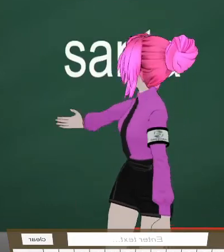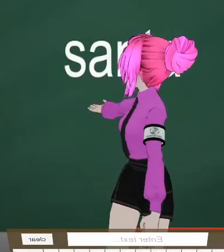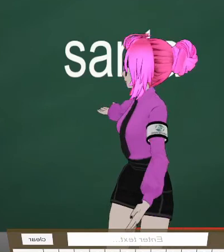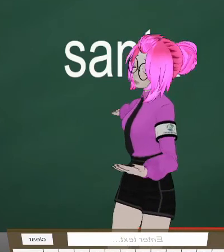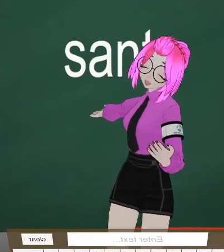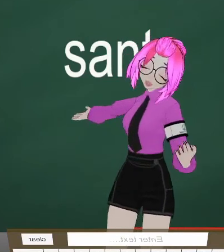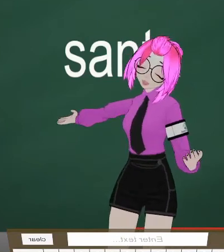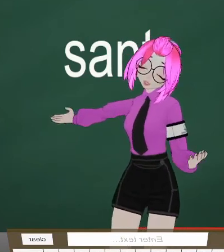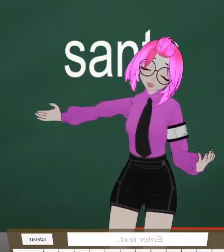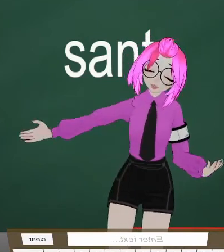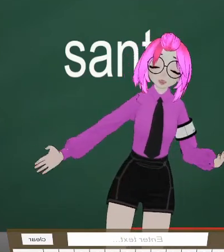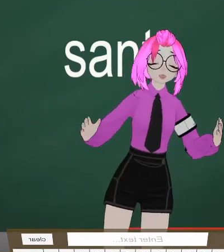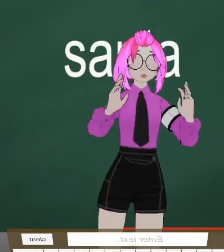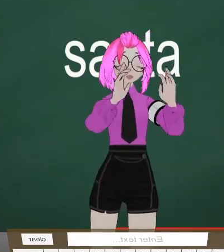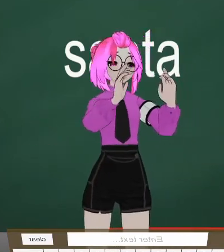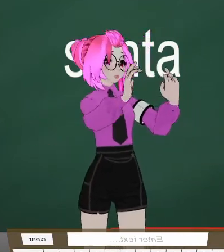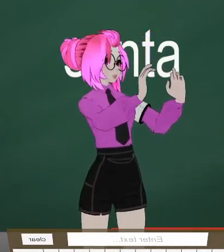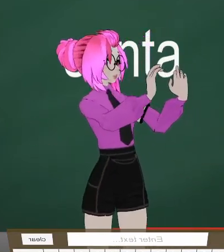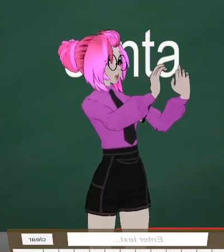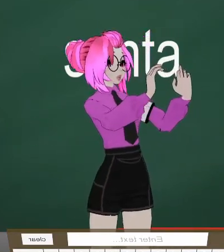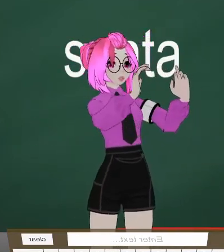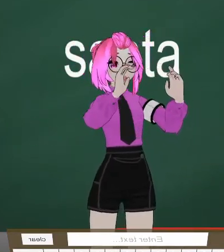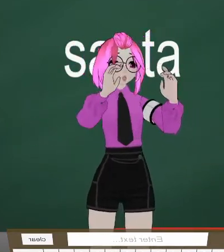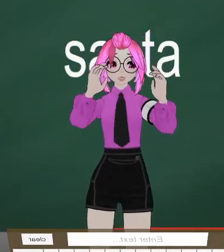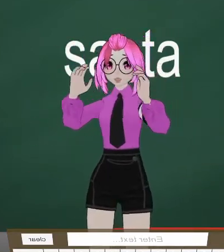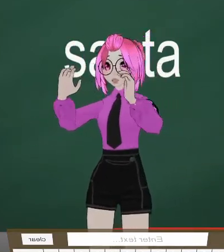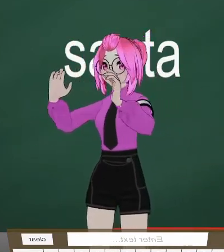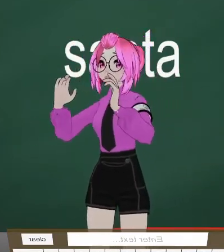we gotta have santa we're gonna have two sea hands